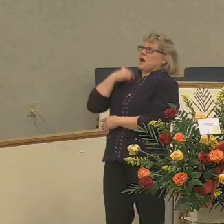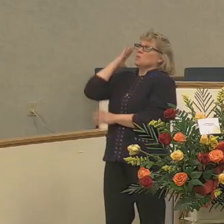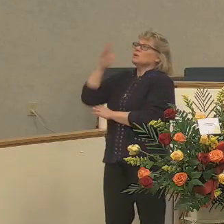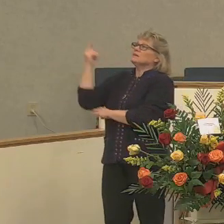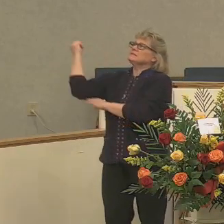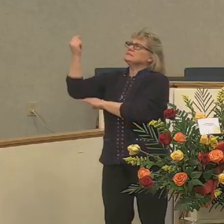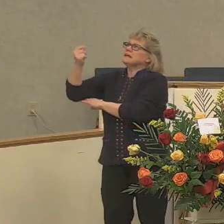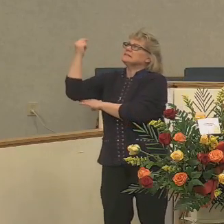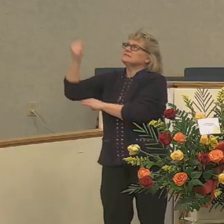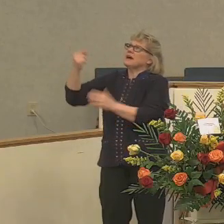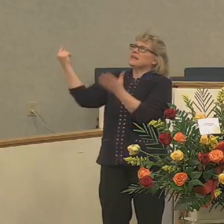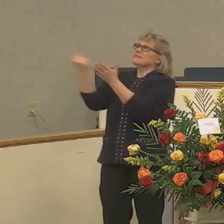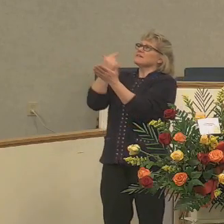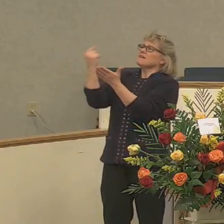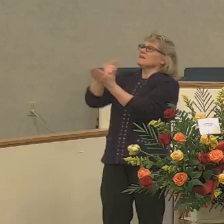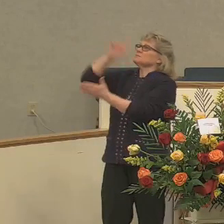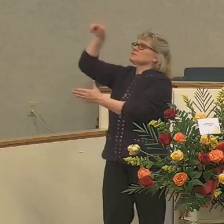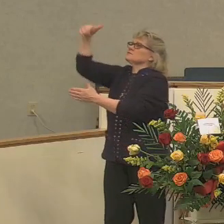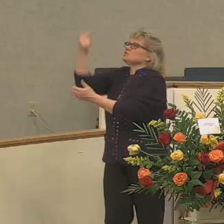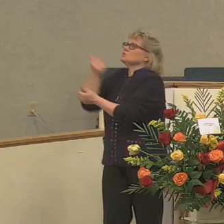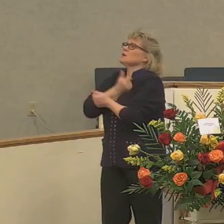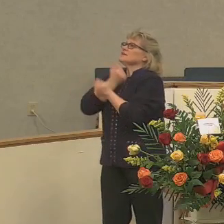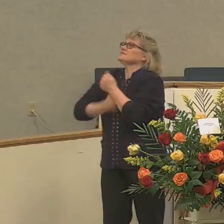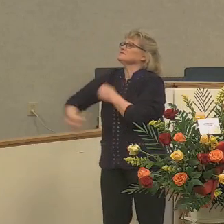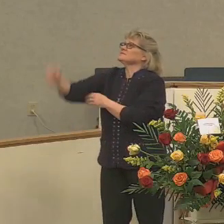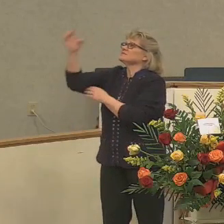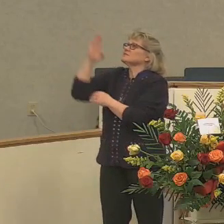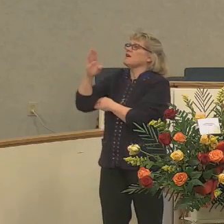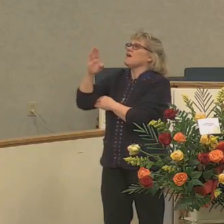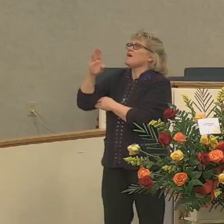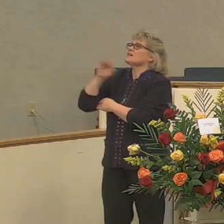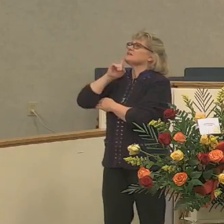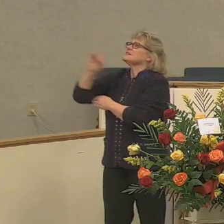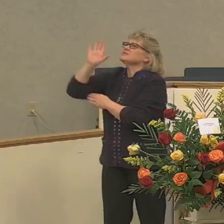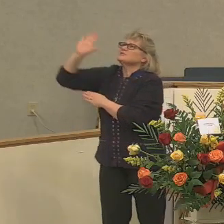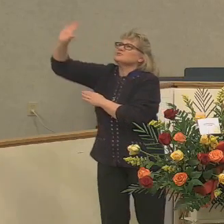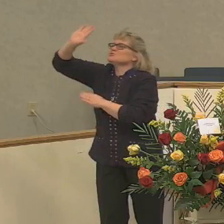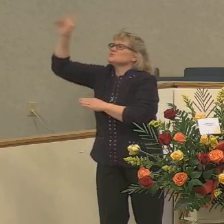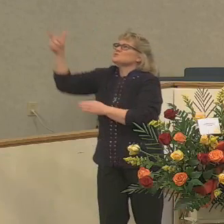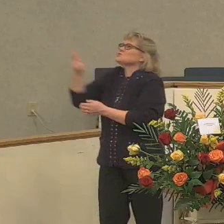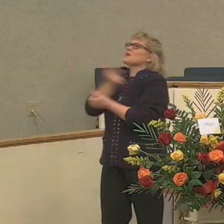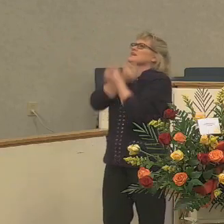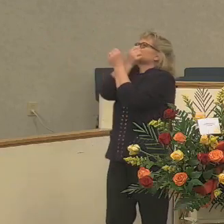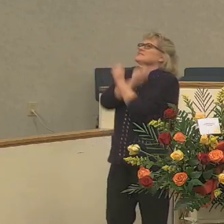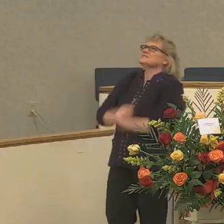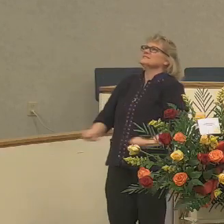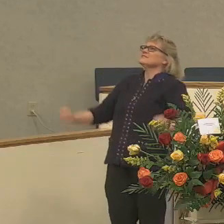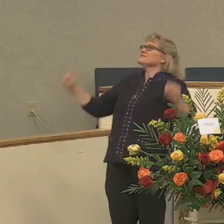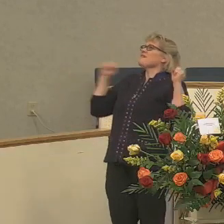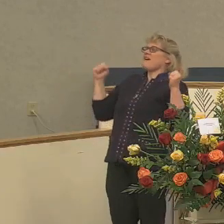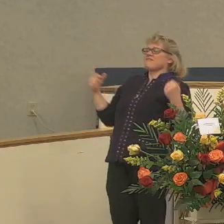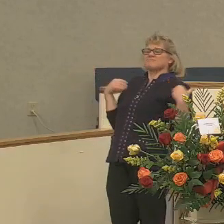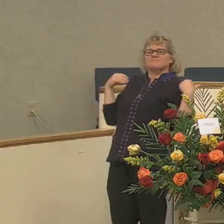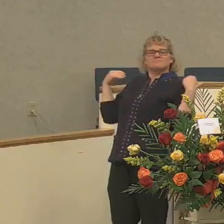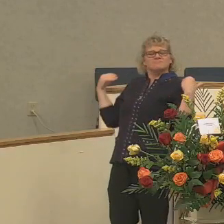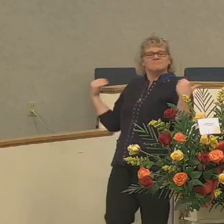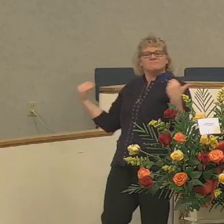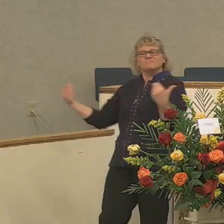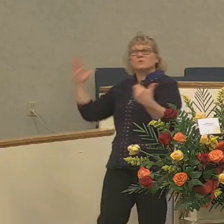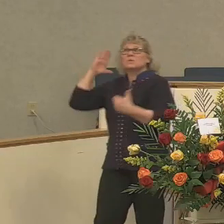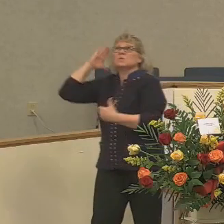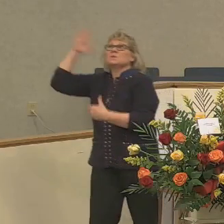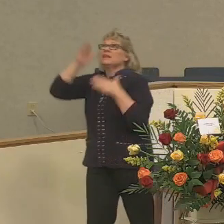the gospel of the grace of God. 'Tis grace hath brought me safe thus far, and